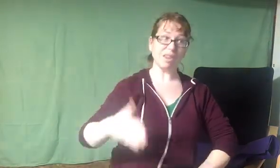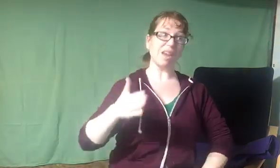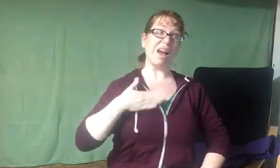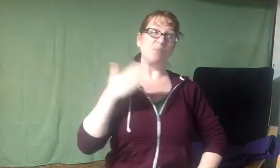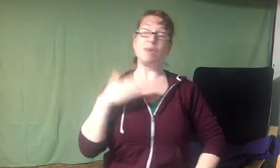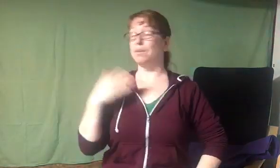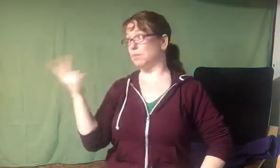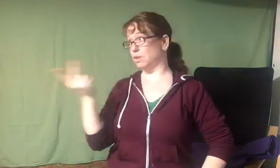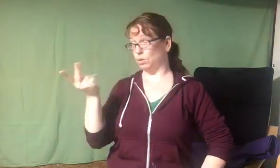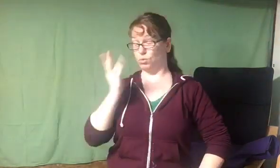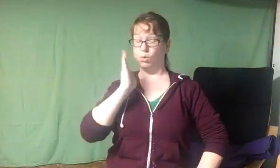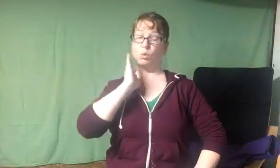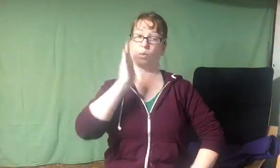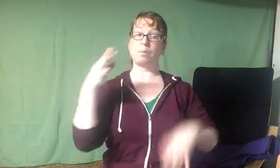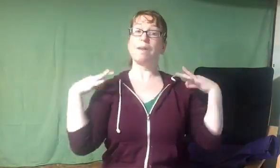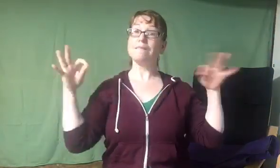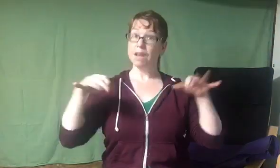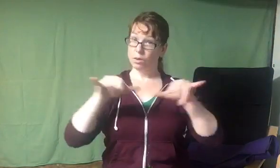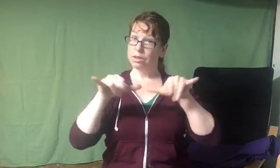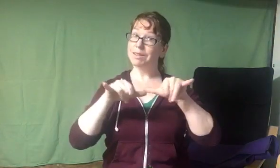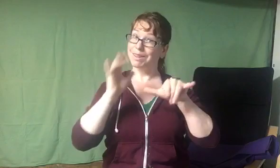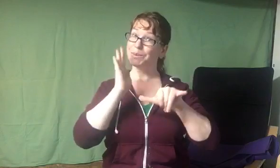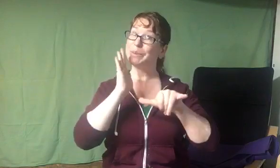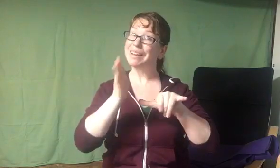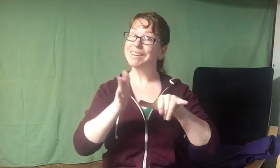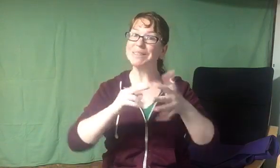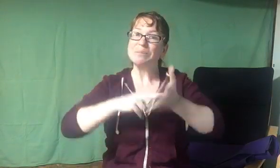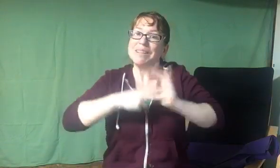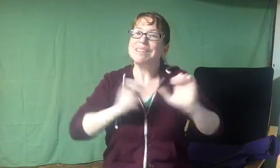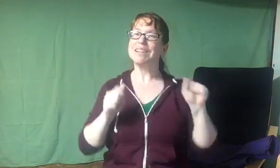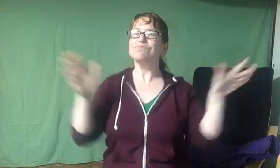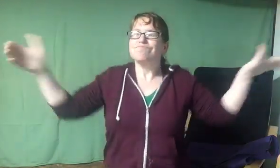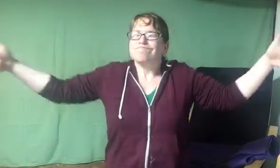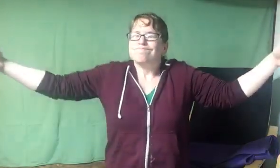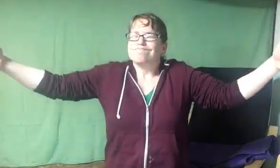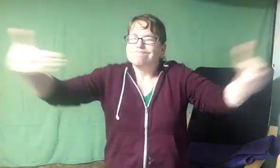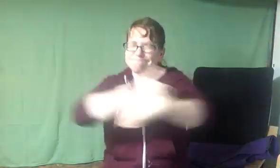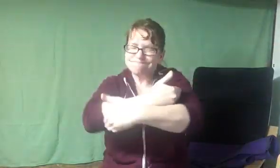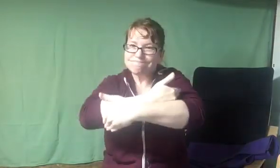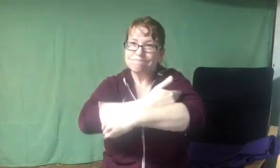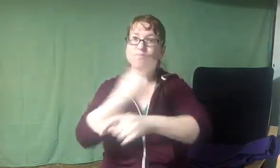fairy-sized for a while," she said with a smile. "It means that I can give you a proper hug."